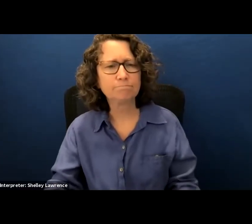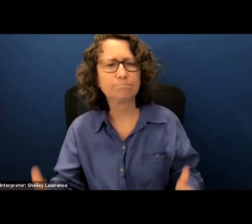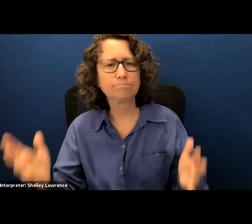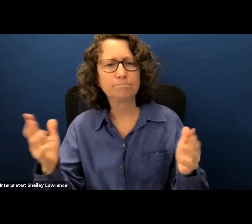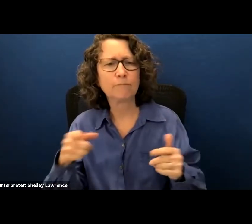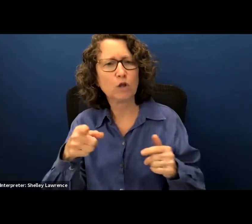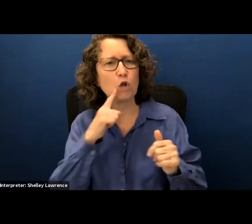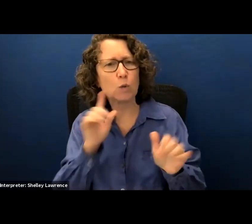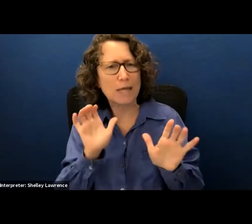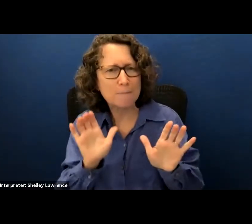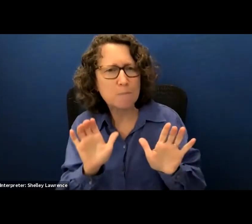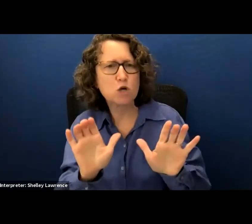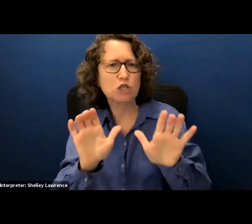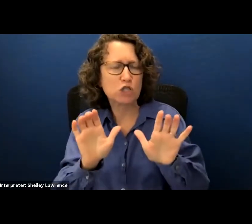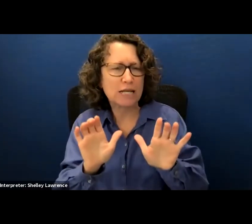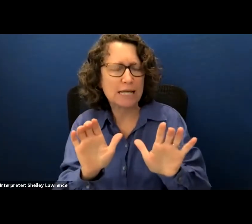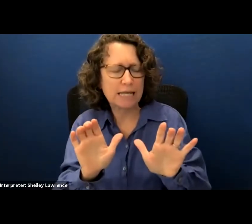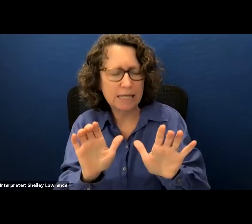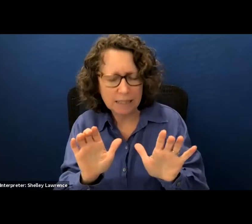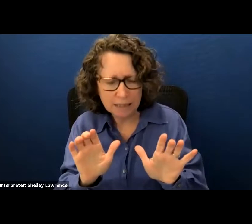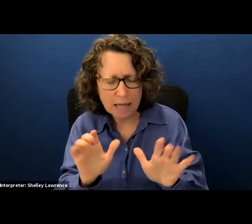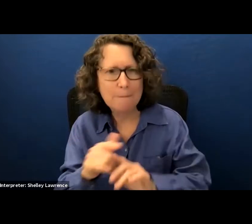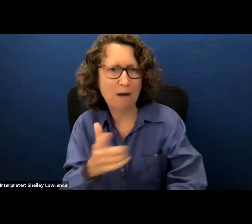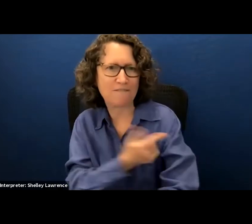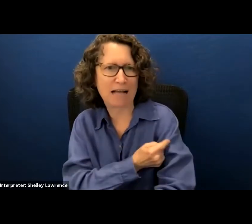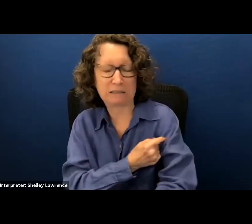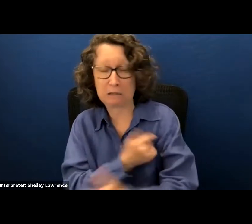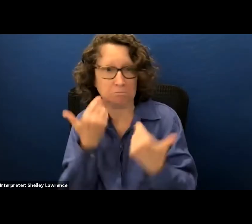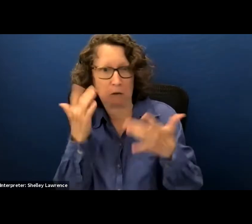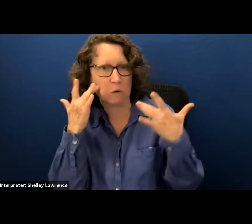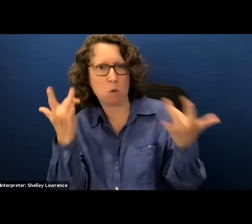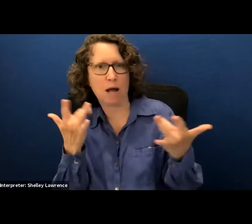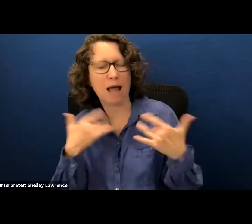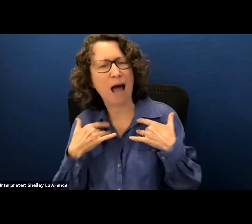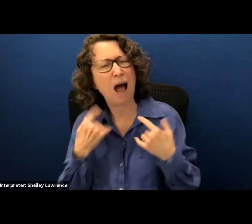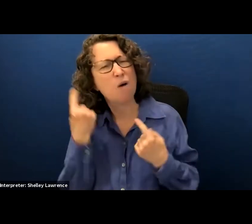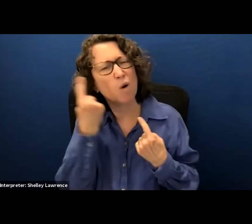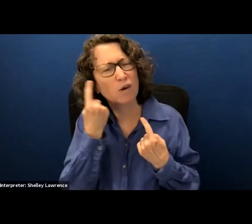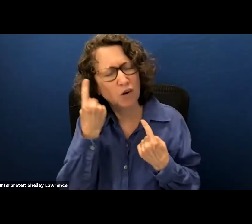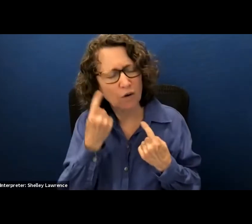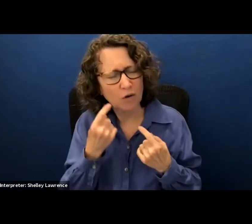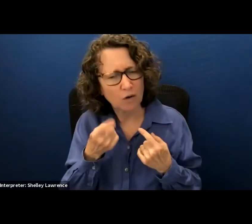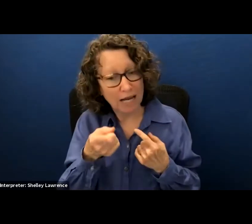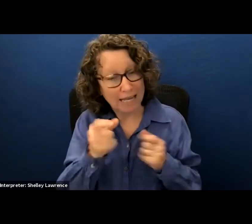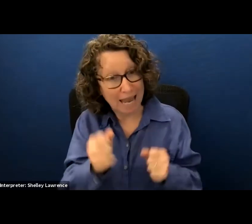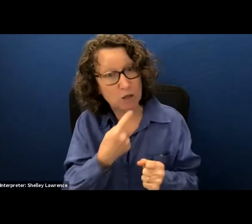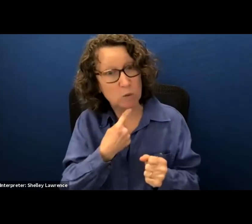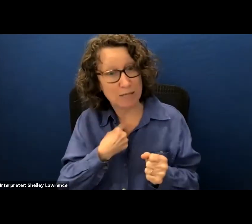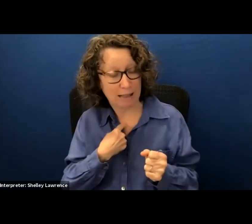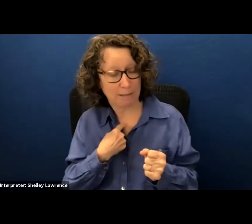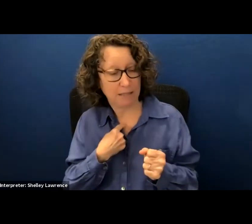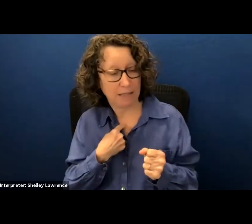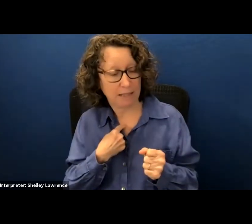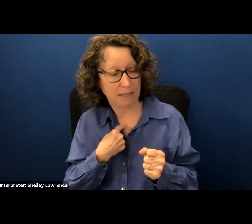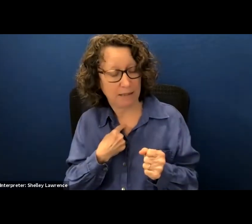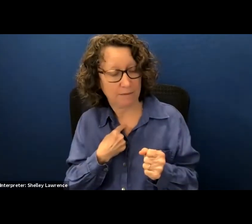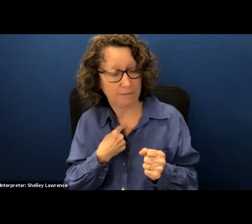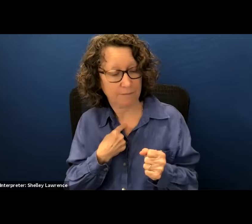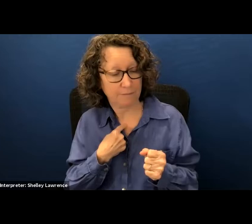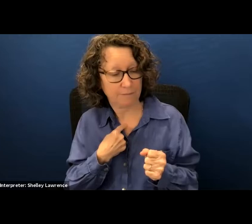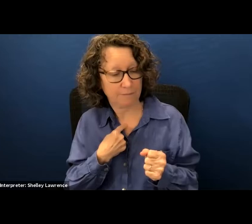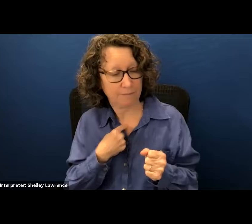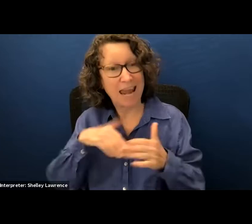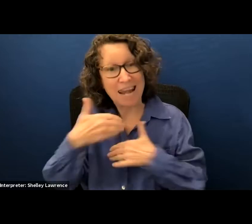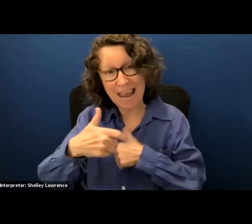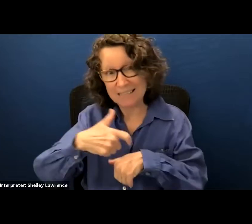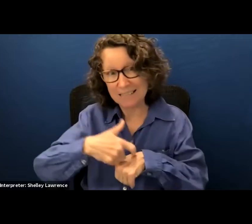You keep pushing on these vaccines. I don't know why. I wonder if you can tell me the next